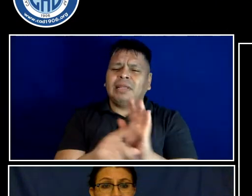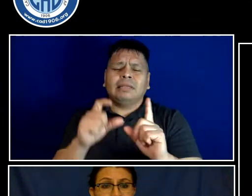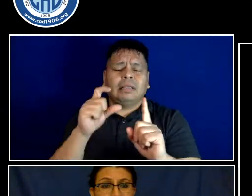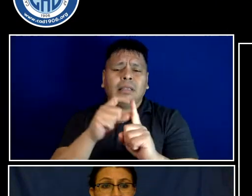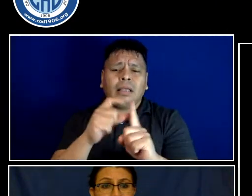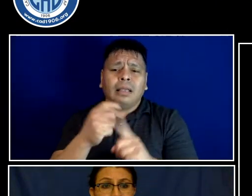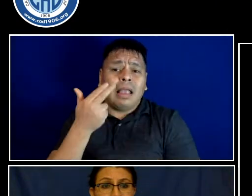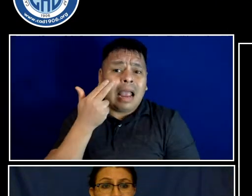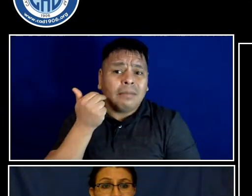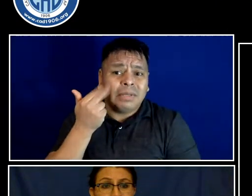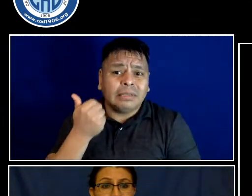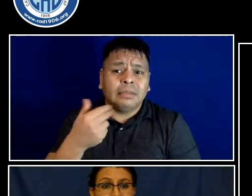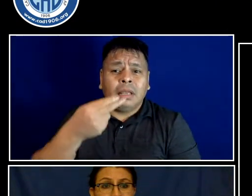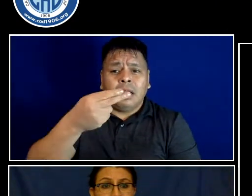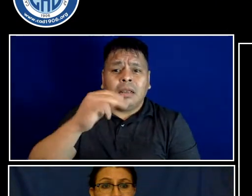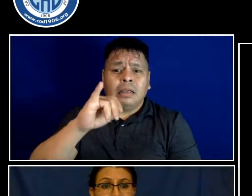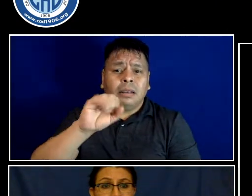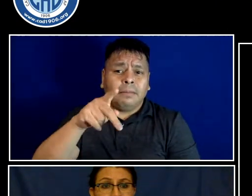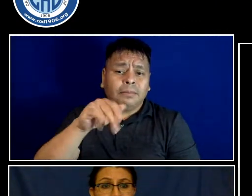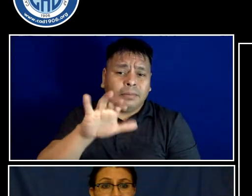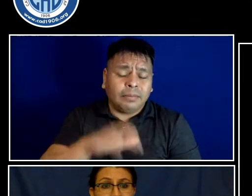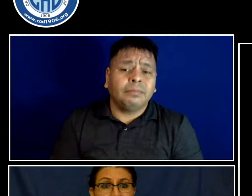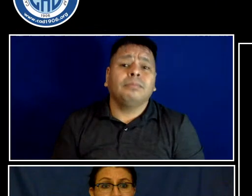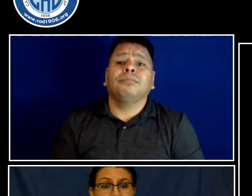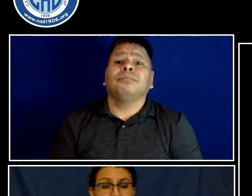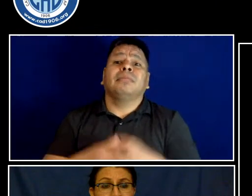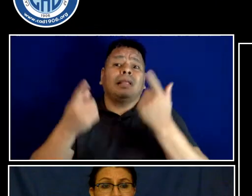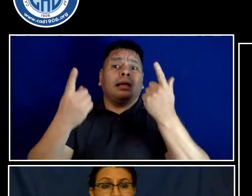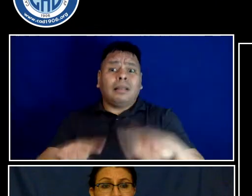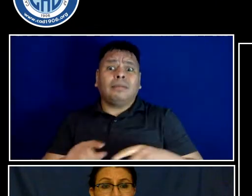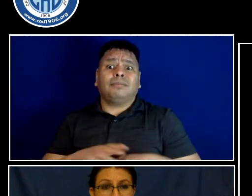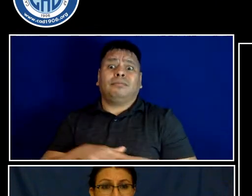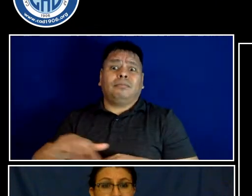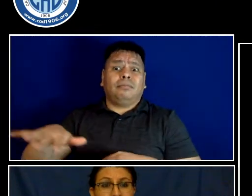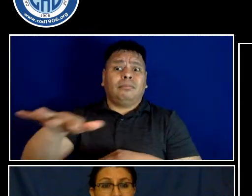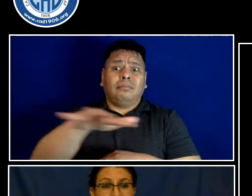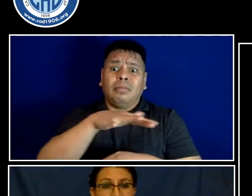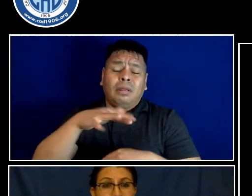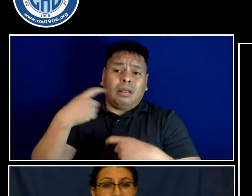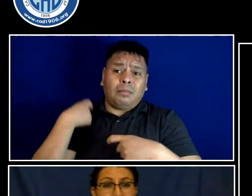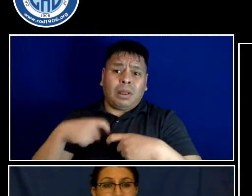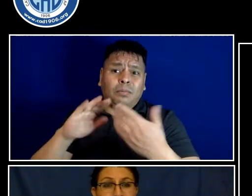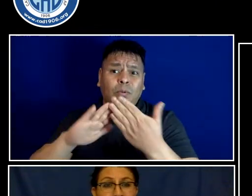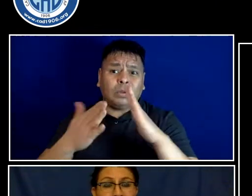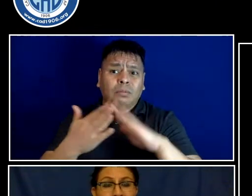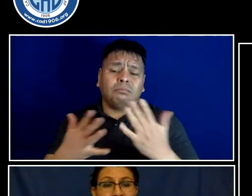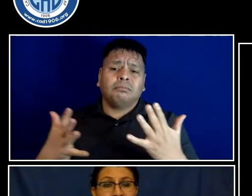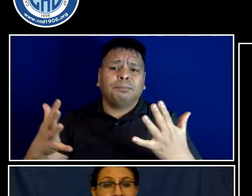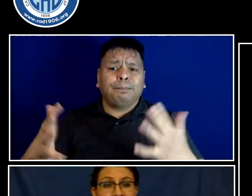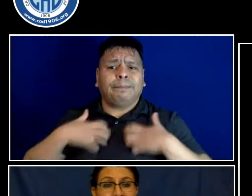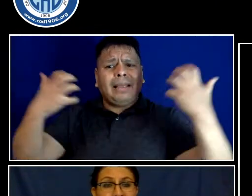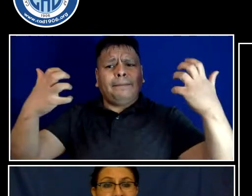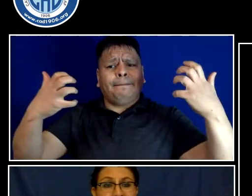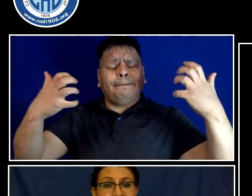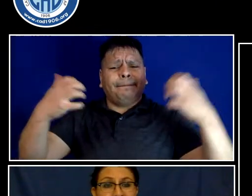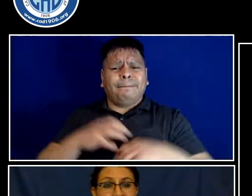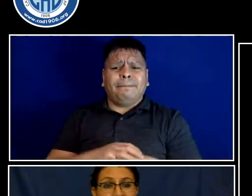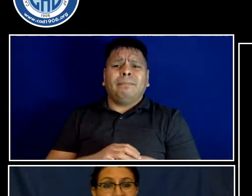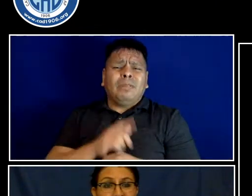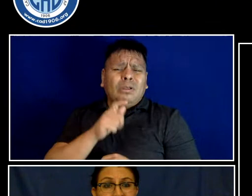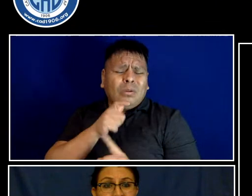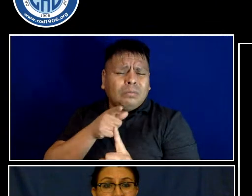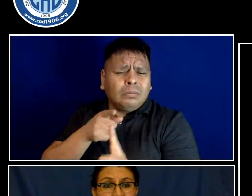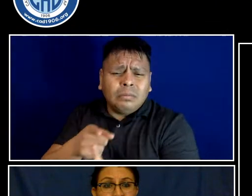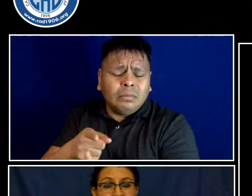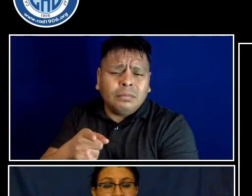this was aimed again specifically for light-skinned individuals. And for those individuals, the identifying word Hispanic was